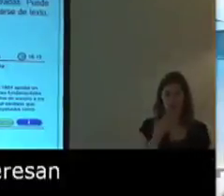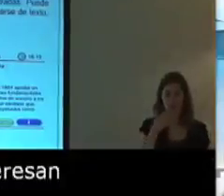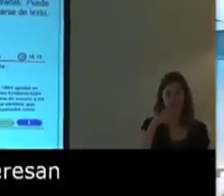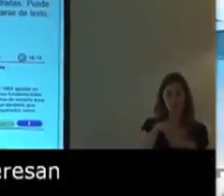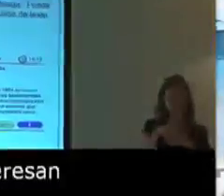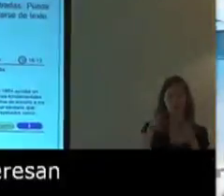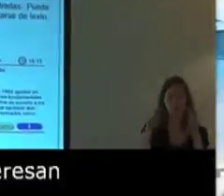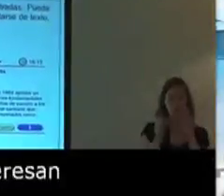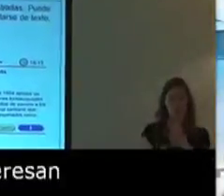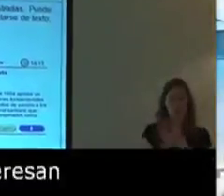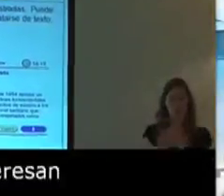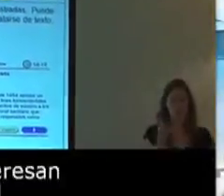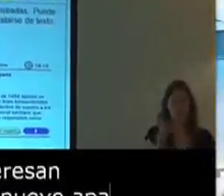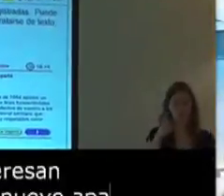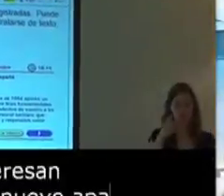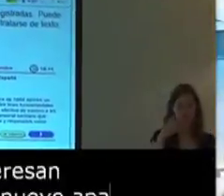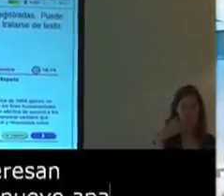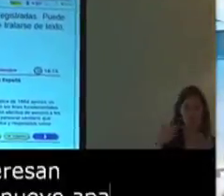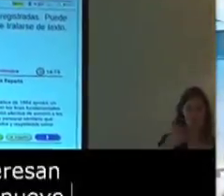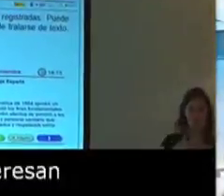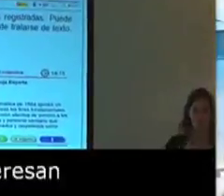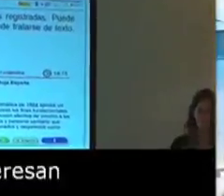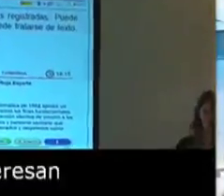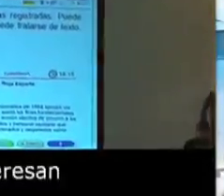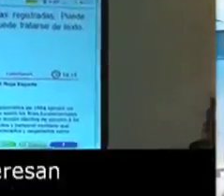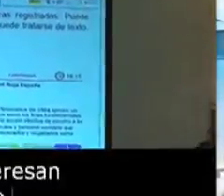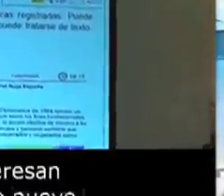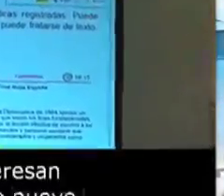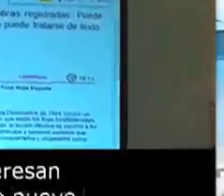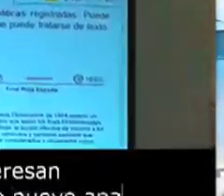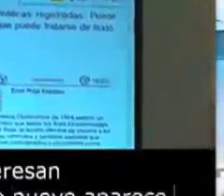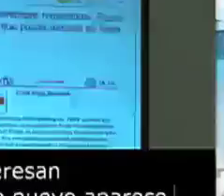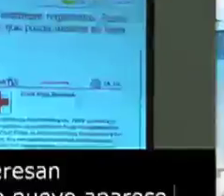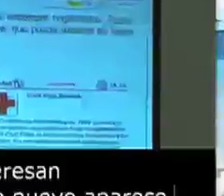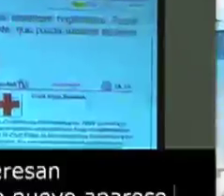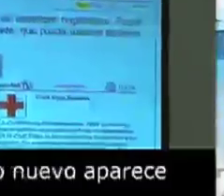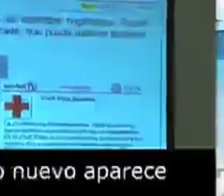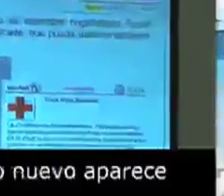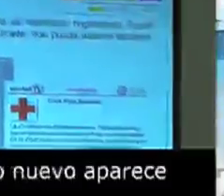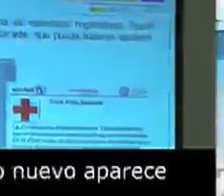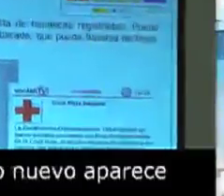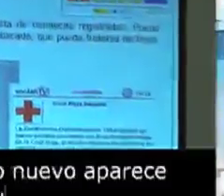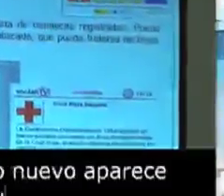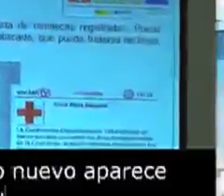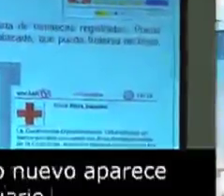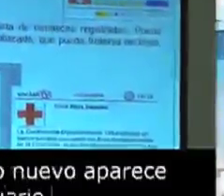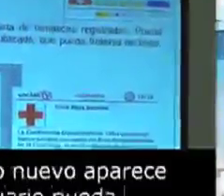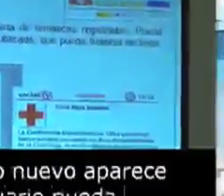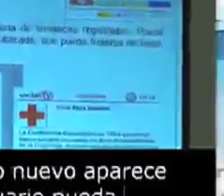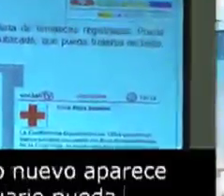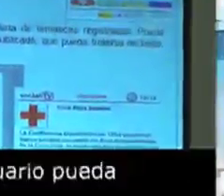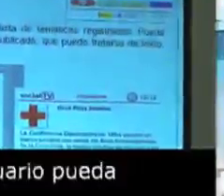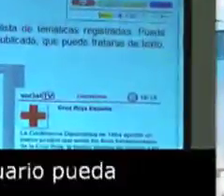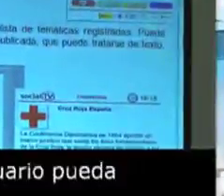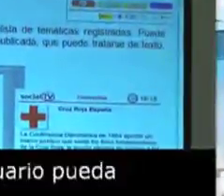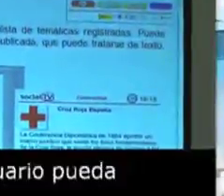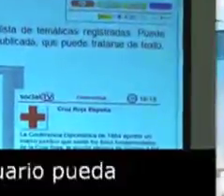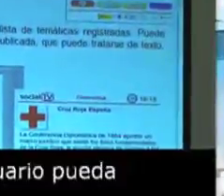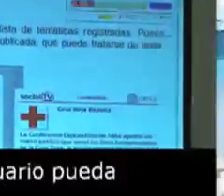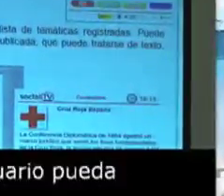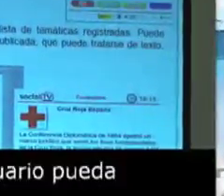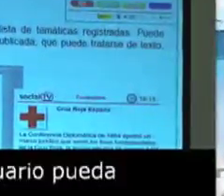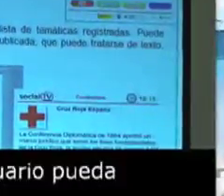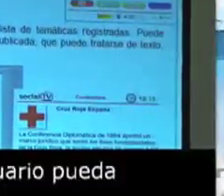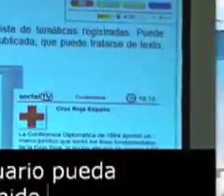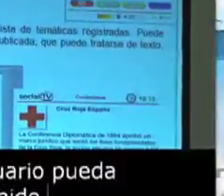what content they're interested in. When there's new content introduced, that's highlighted so the user can decide whether they want to have that information displayed for